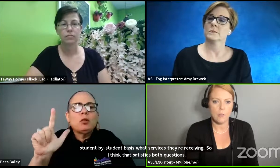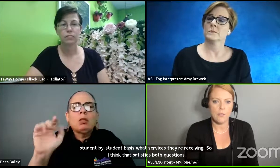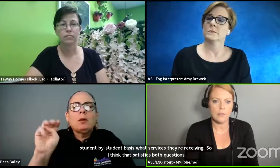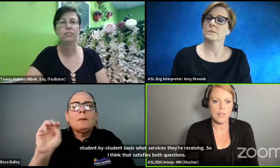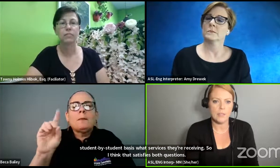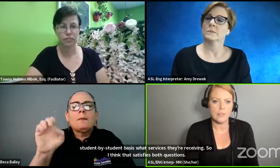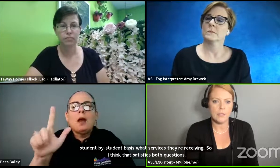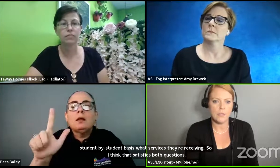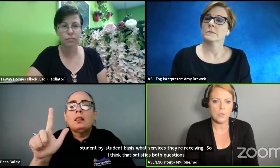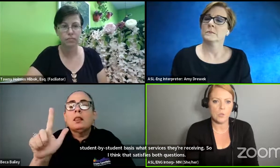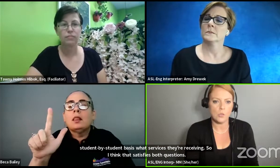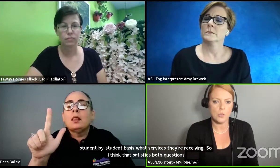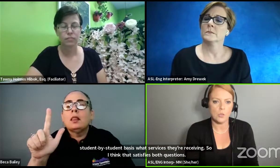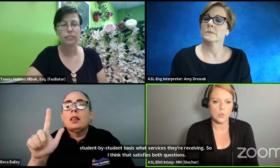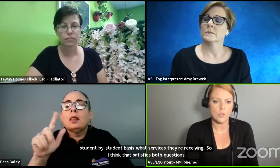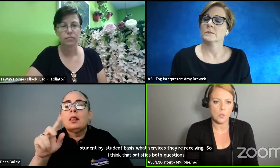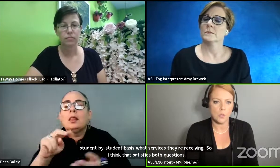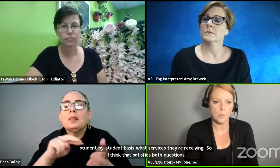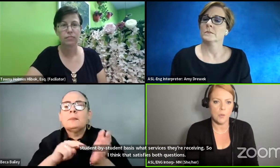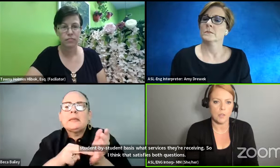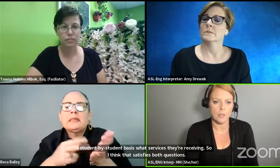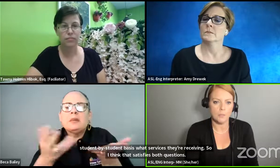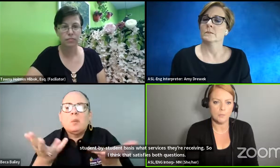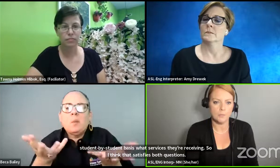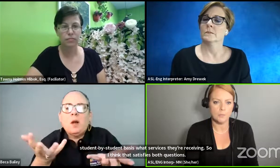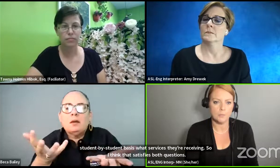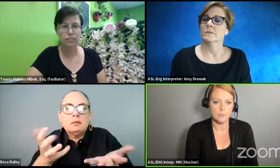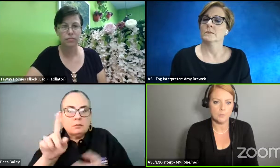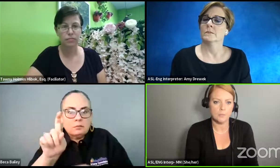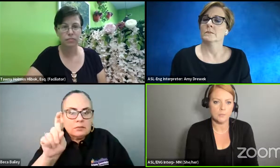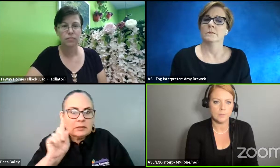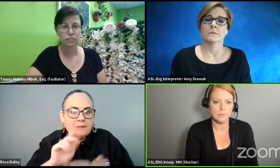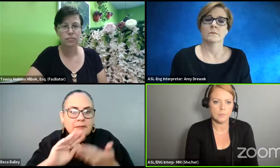is that from the lens of the social model,